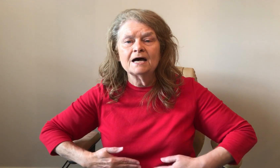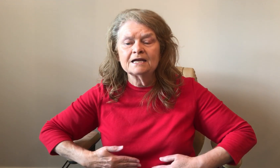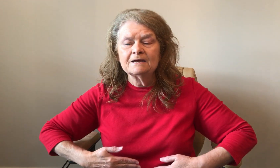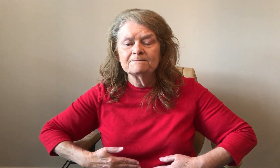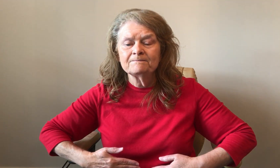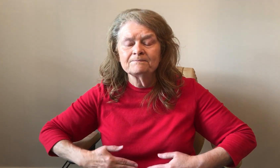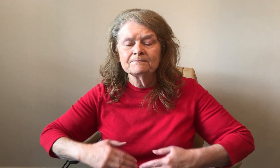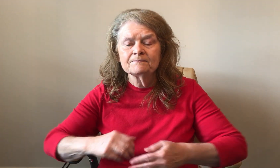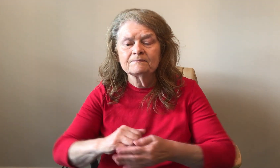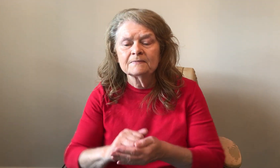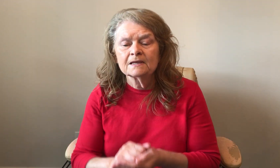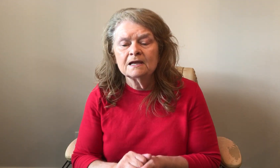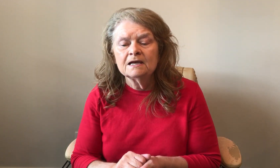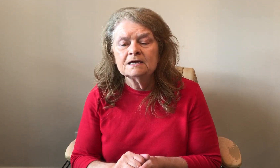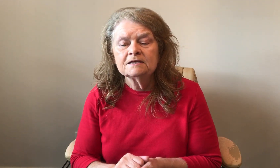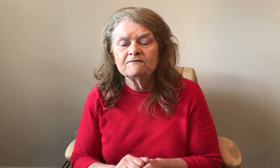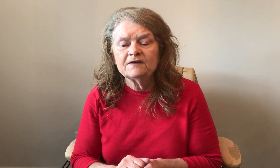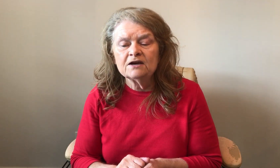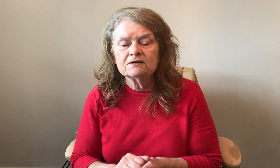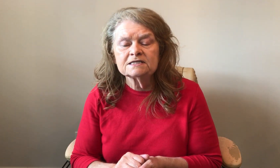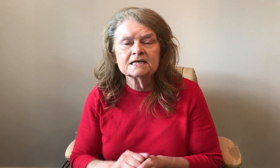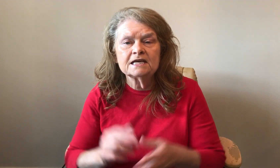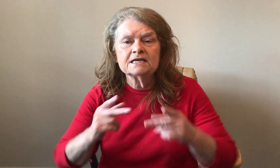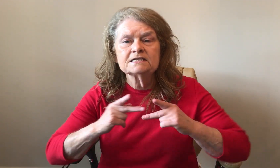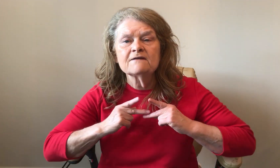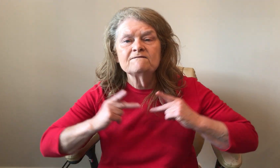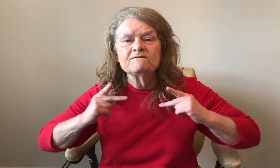Body. The Pharisees,